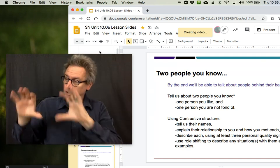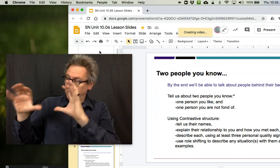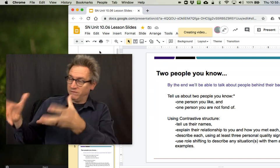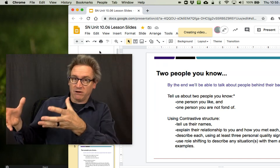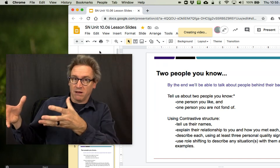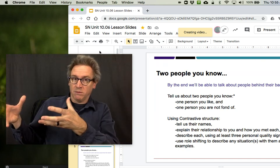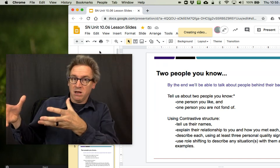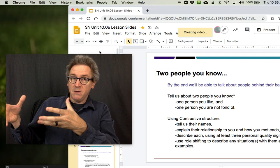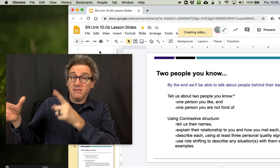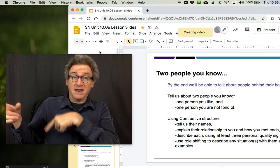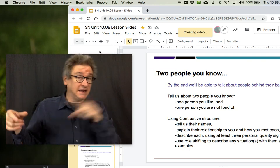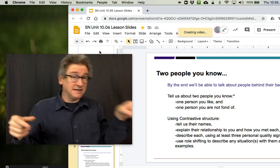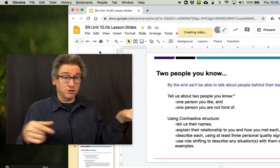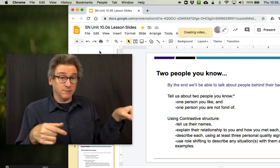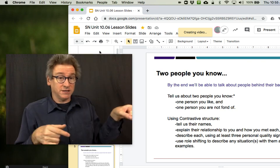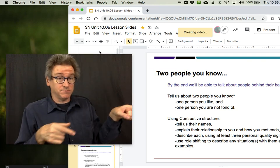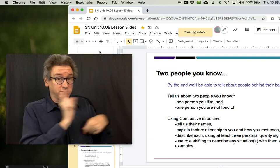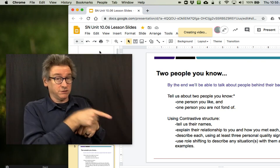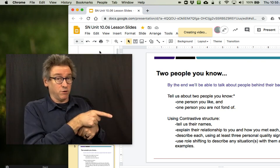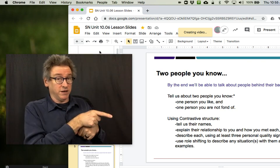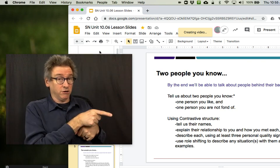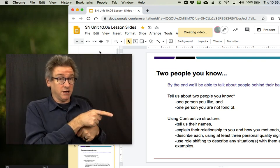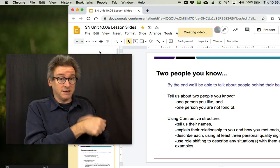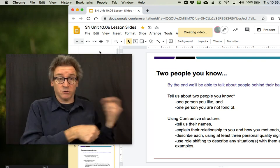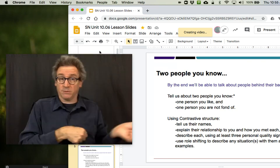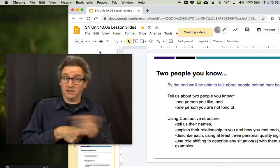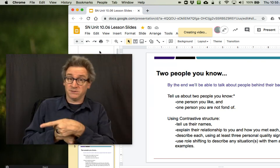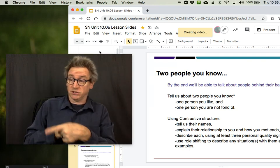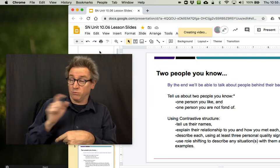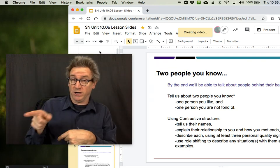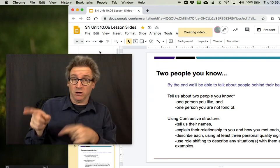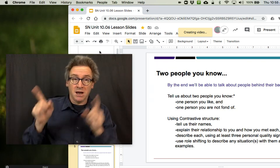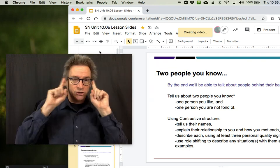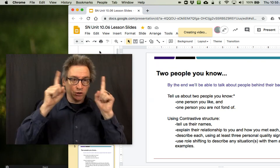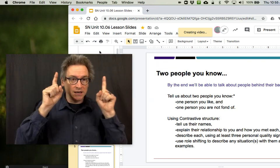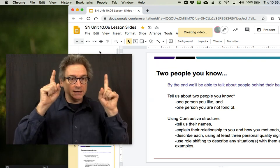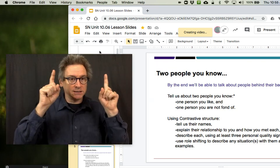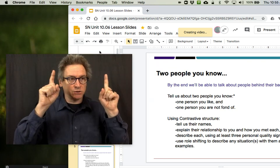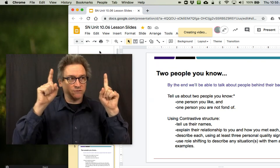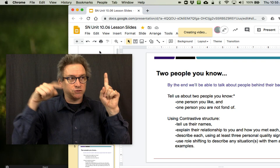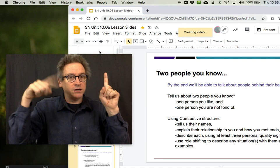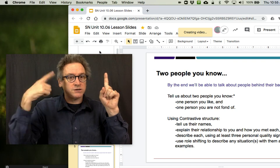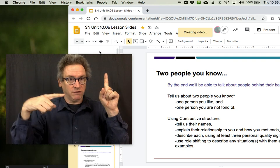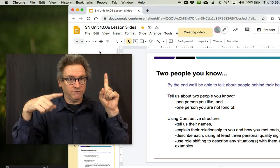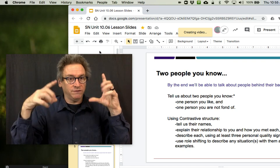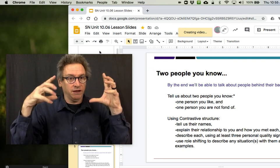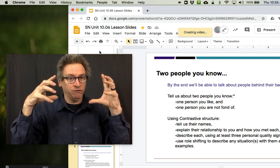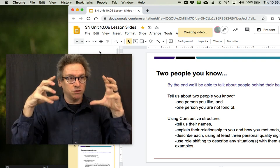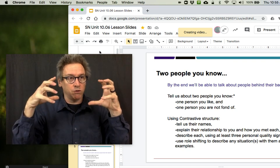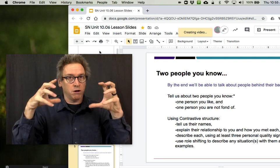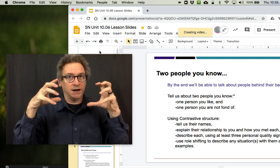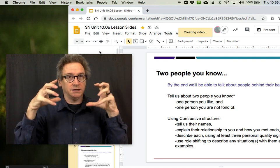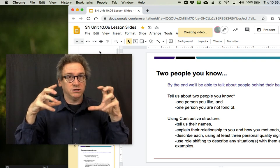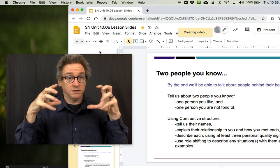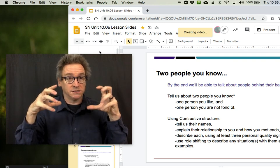name, Then anytime you're talking about this person, you're pointing here. Anytime you're talking about this person, you're pointing here. So you're going to need to sort of train yourself, if you